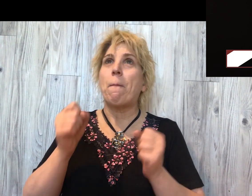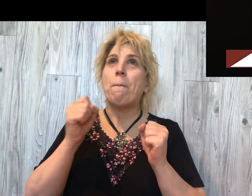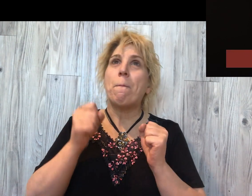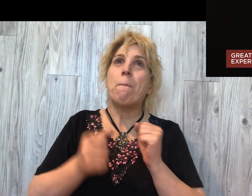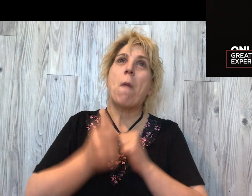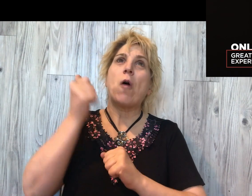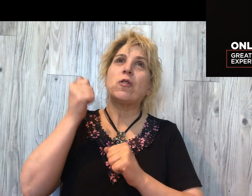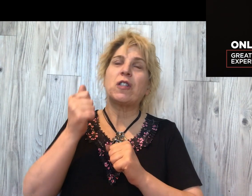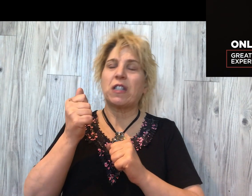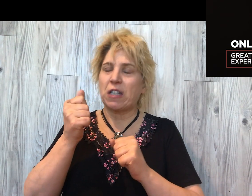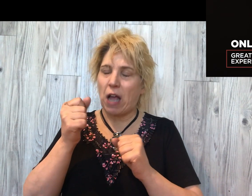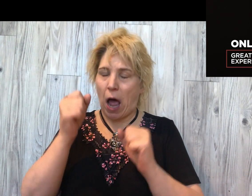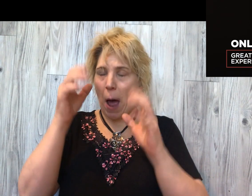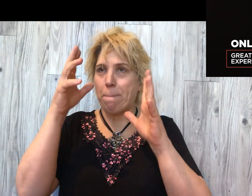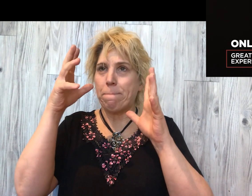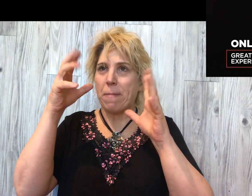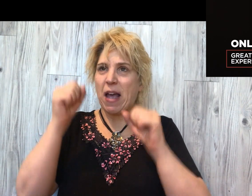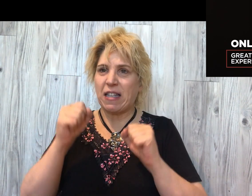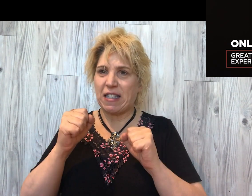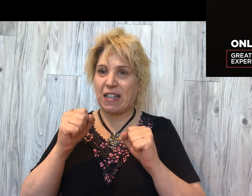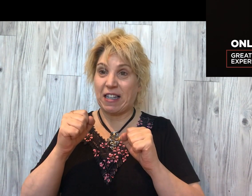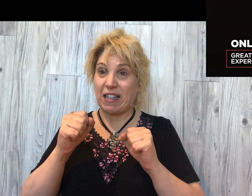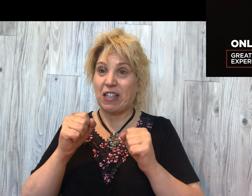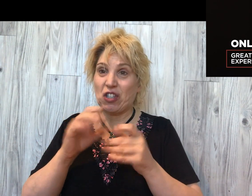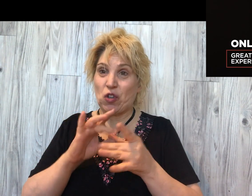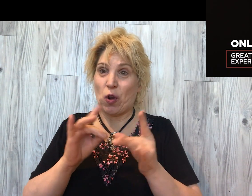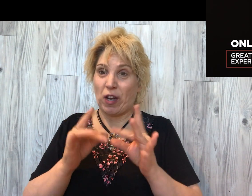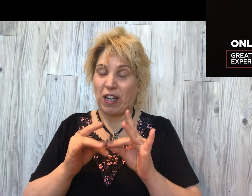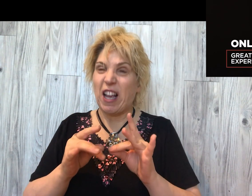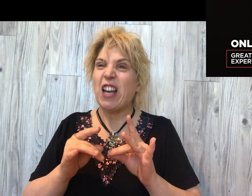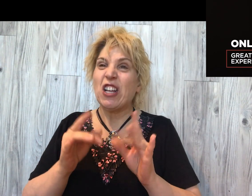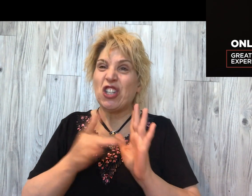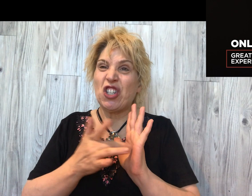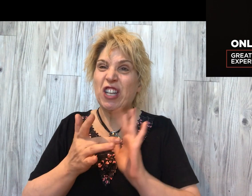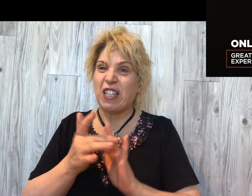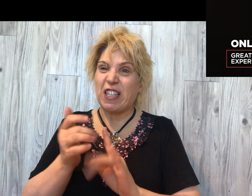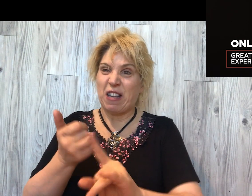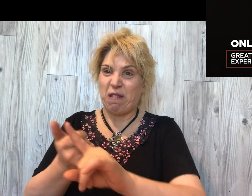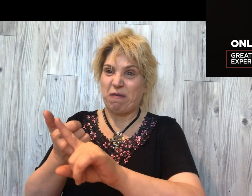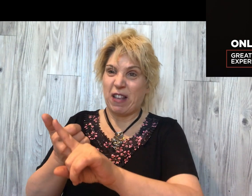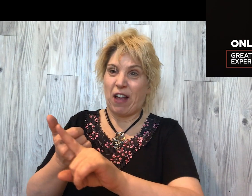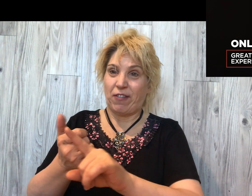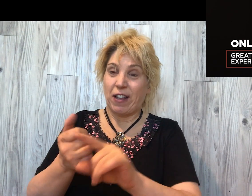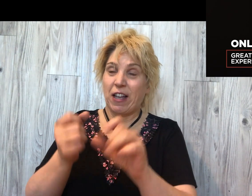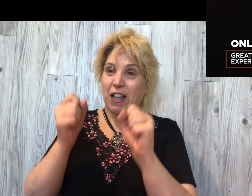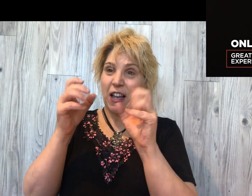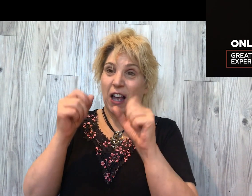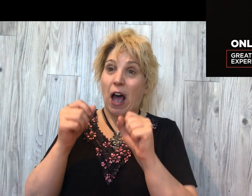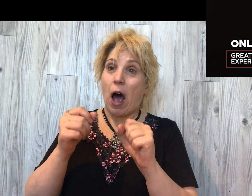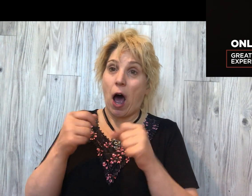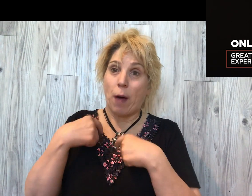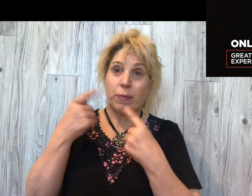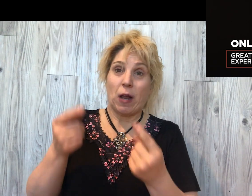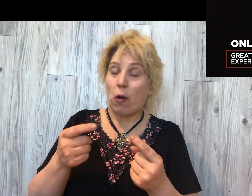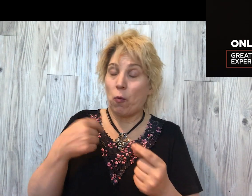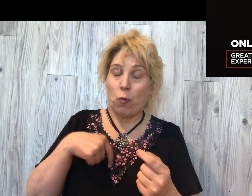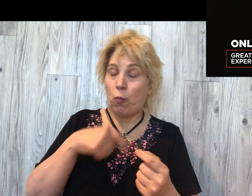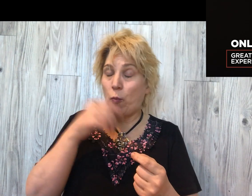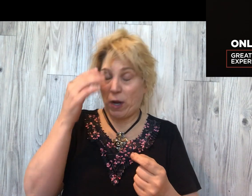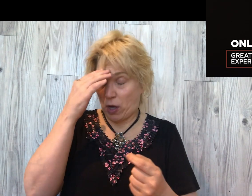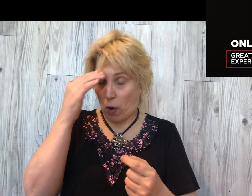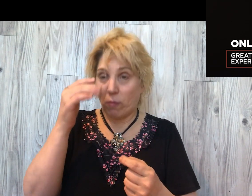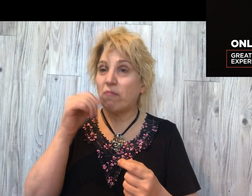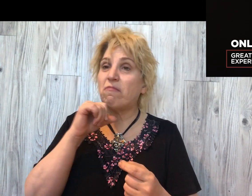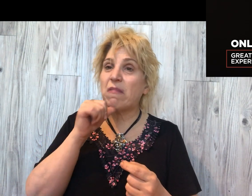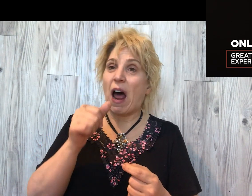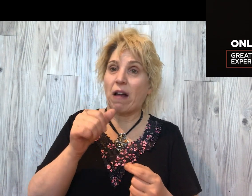most amazing stories in human history. Jesus was an engaging storyteller. As far as we know, he never wrote down